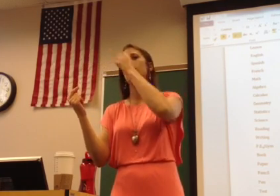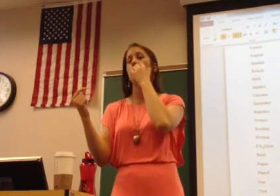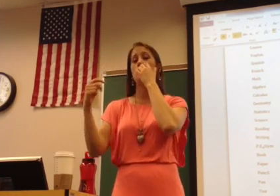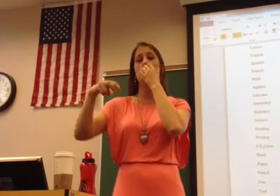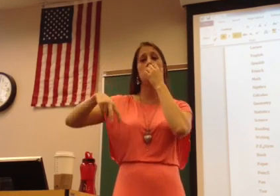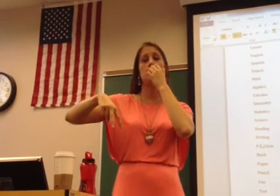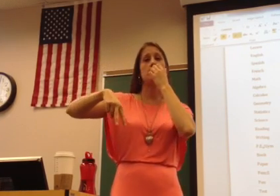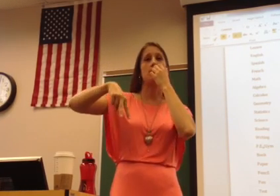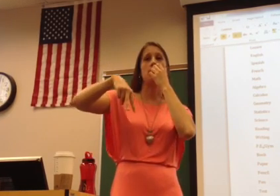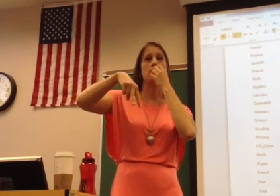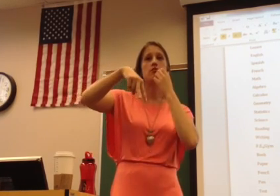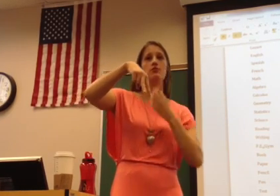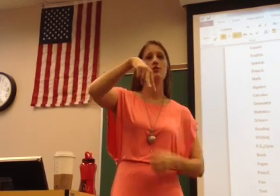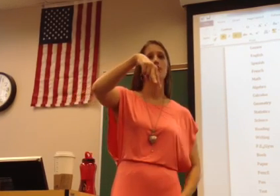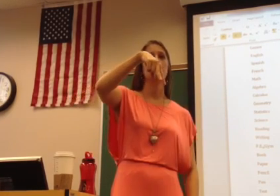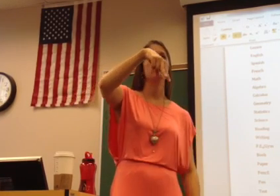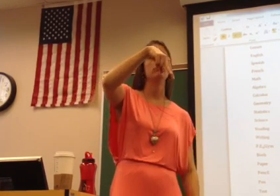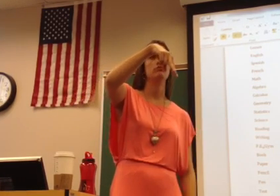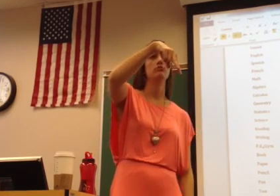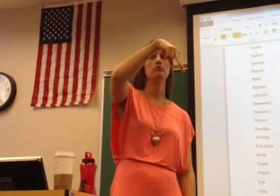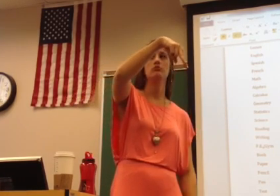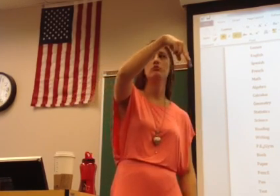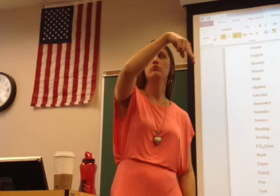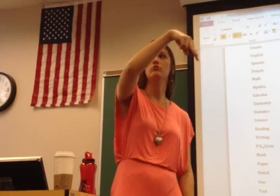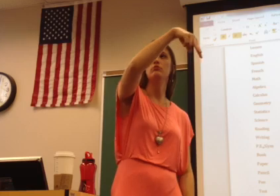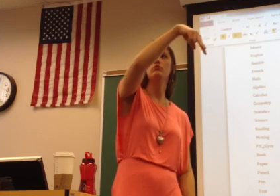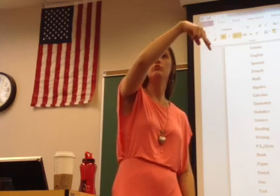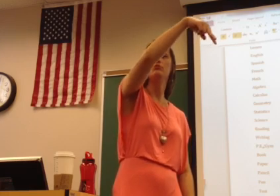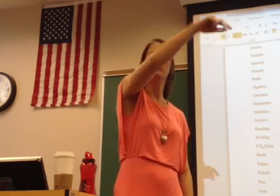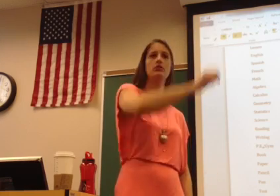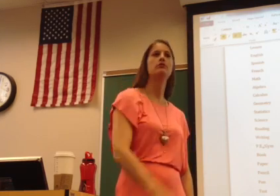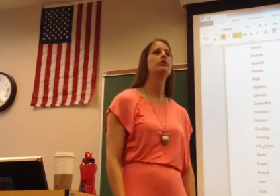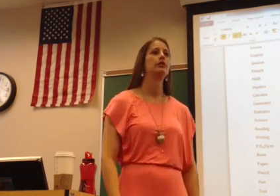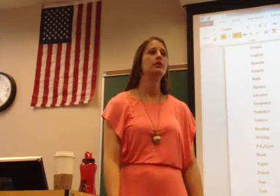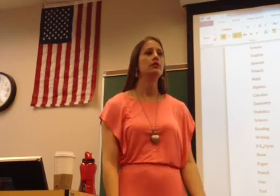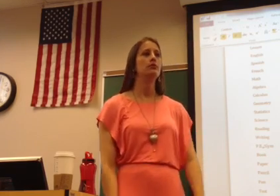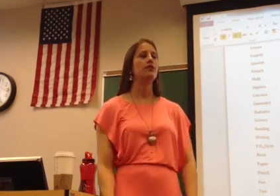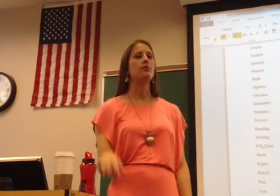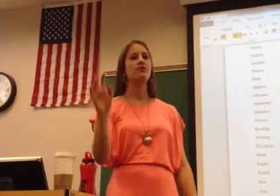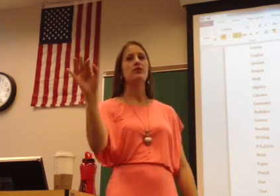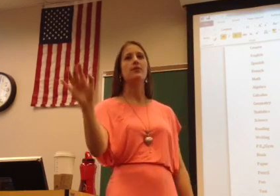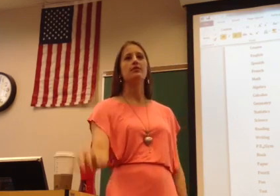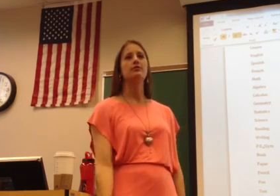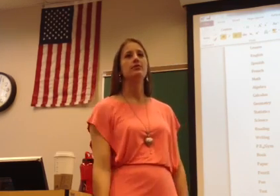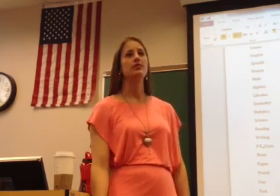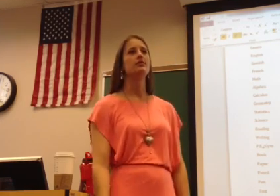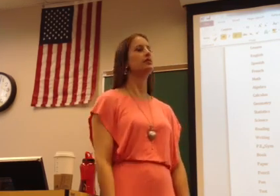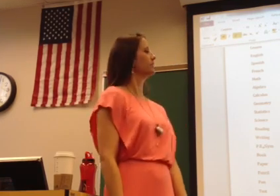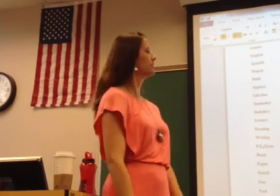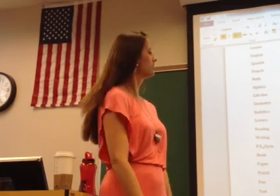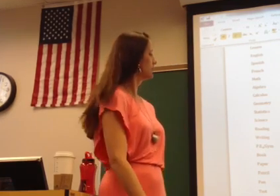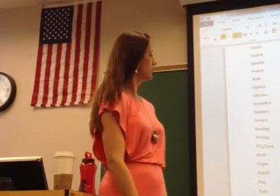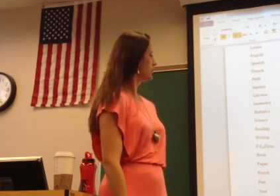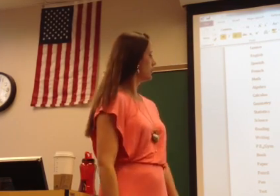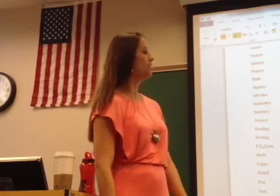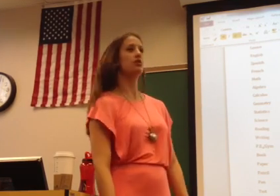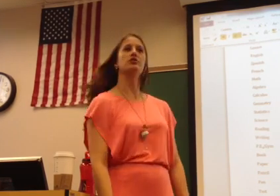You could do this and they would understand what you mean. You found a finger spell. Any questions on